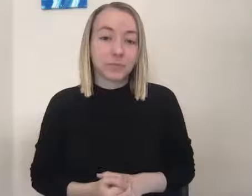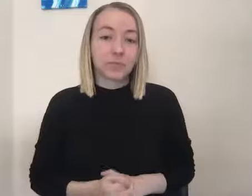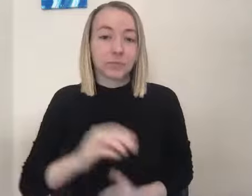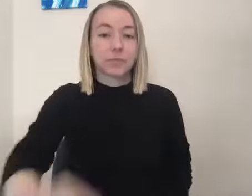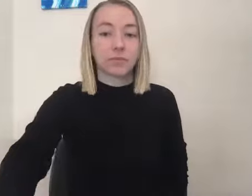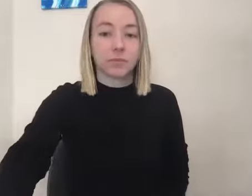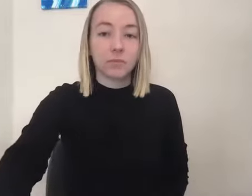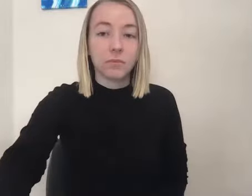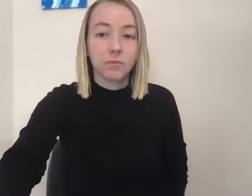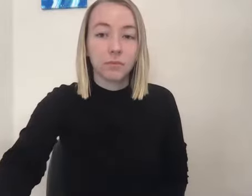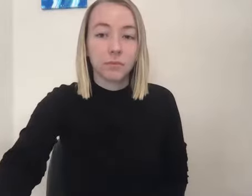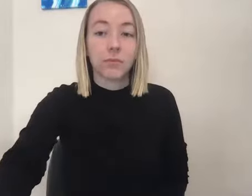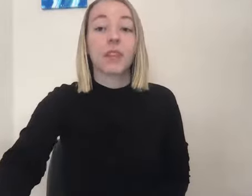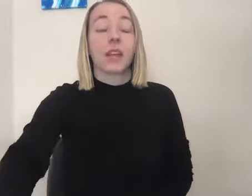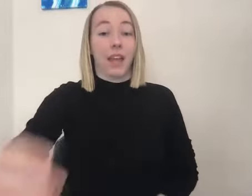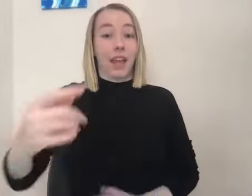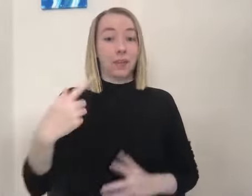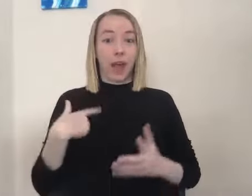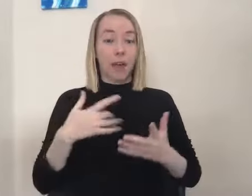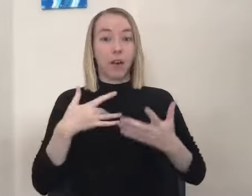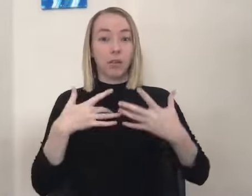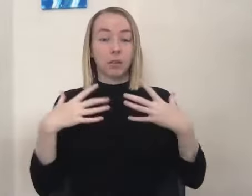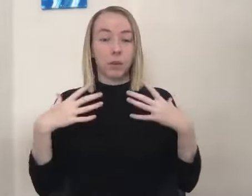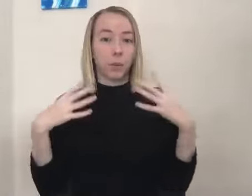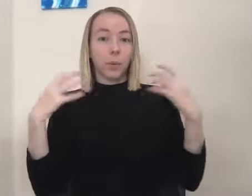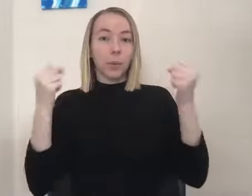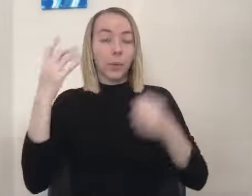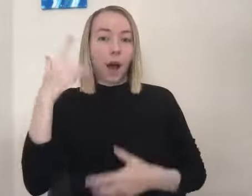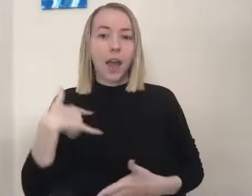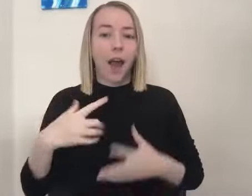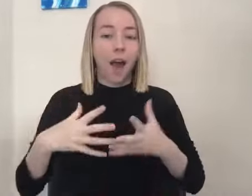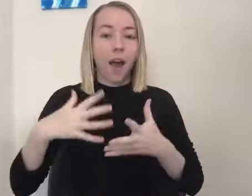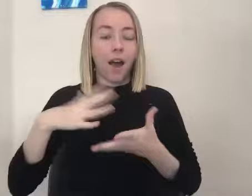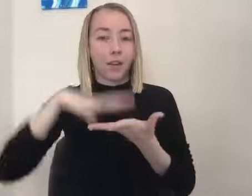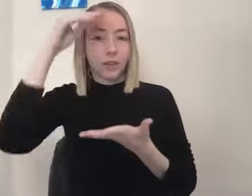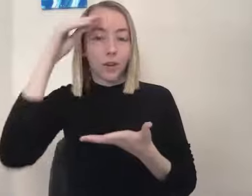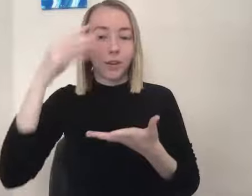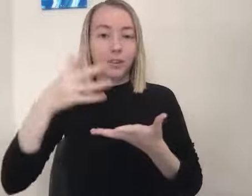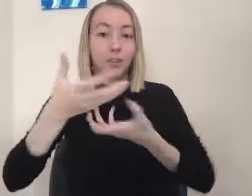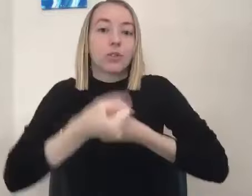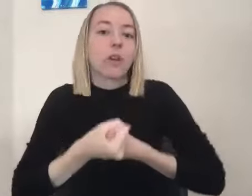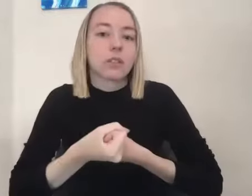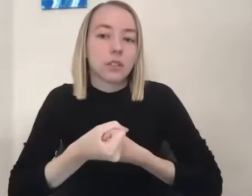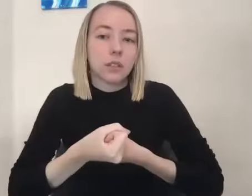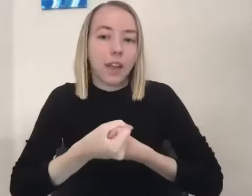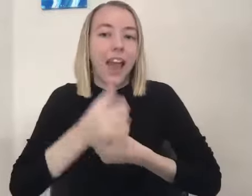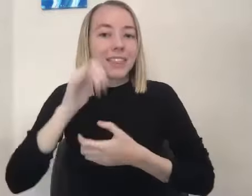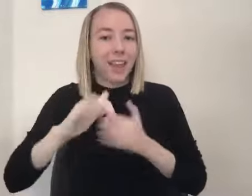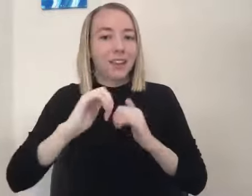folded, my feet folded. I learned to open my heart. I learned to open it wide because I learned